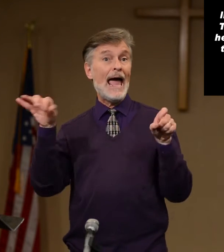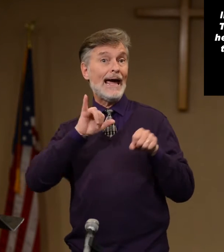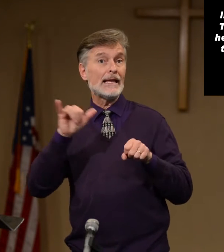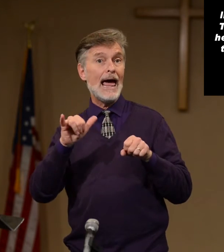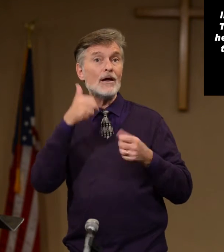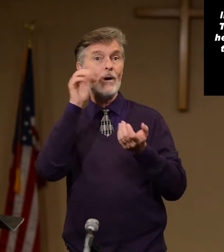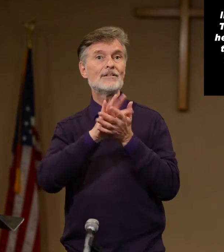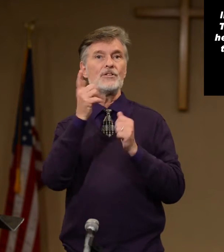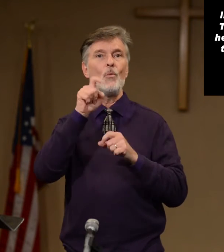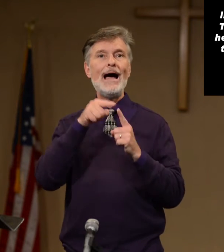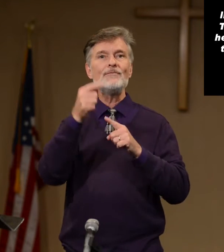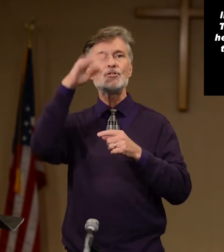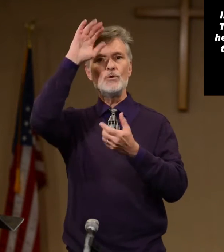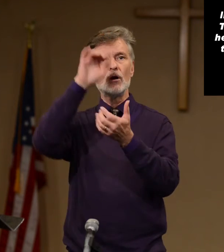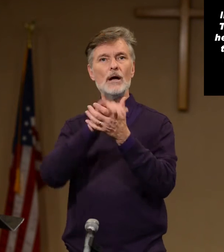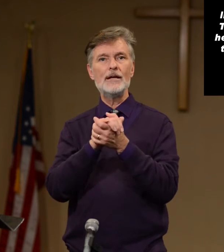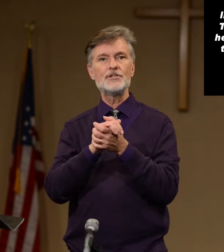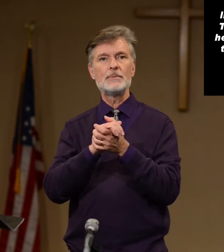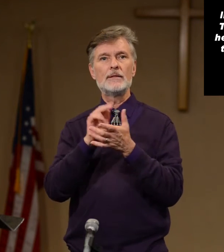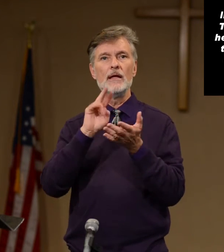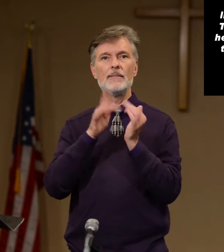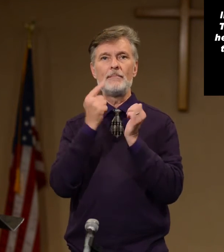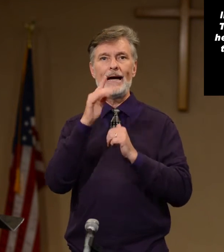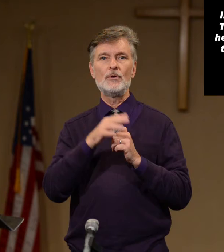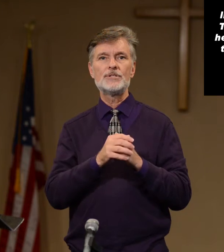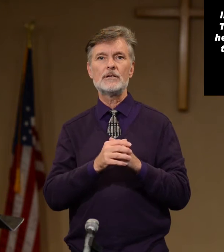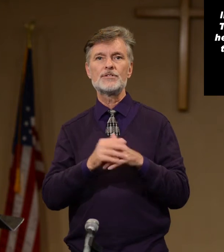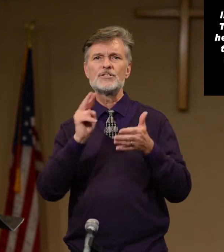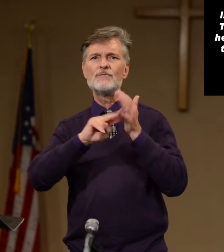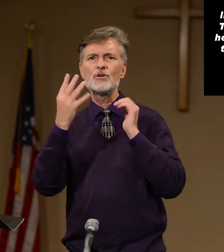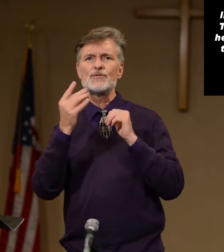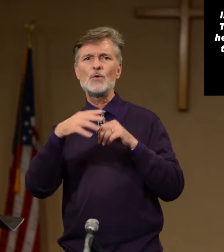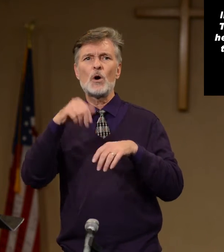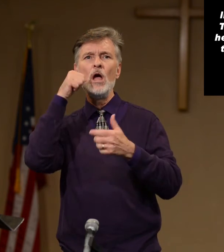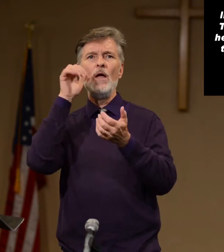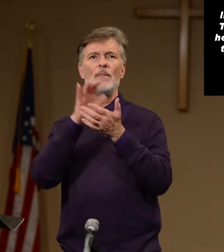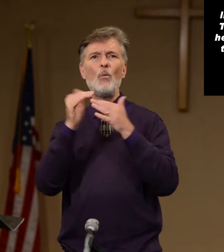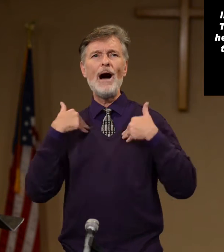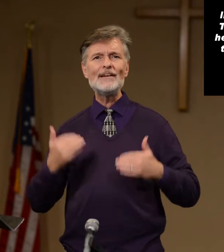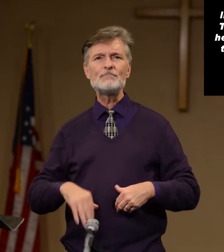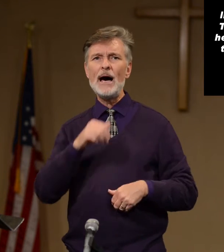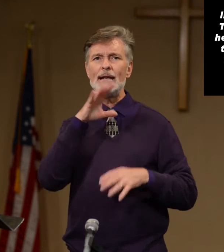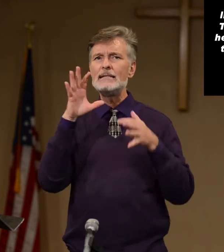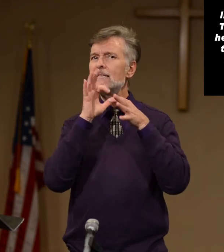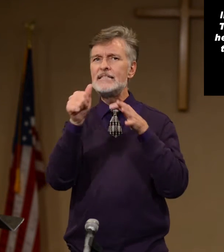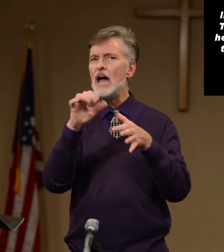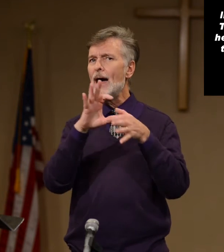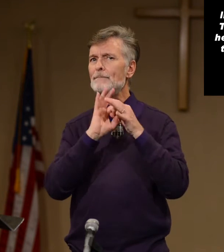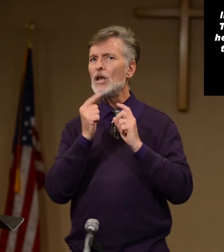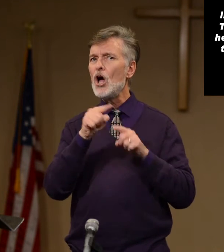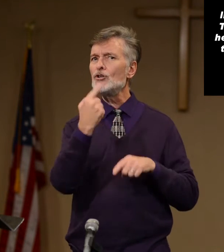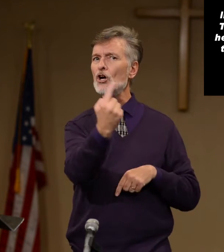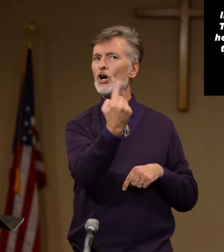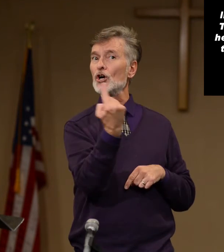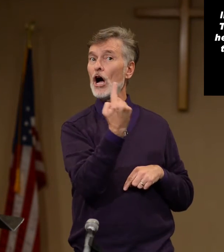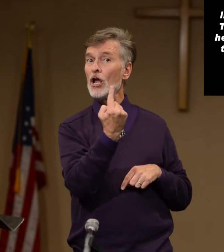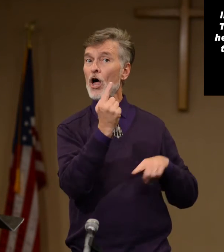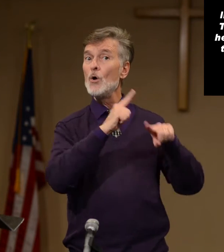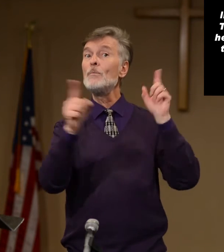and likewise the wife to her husband, the Bible tells us. In verse 4, the wife's body does not belong to her alone,